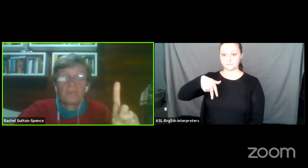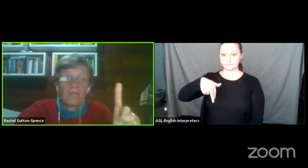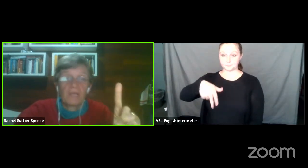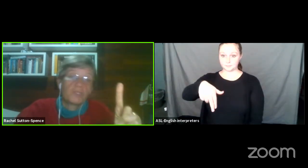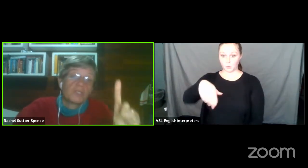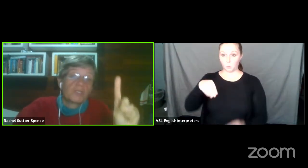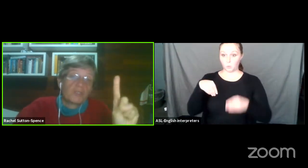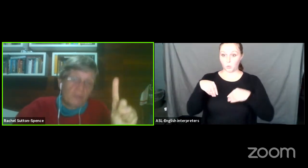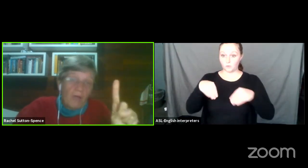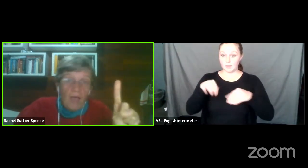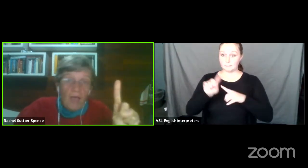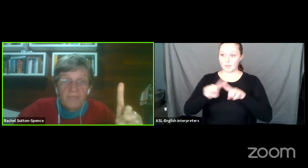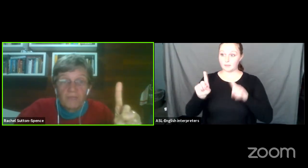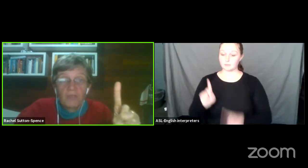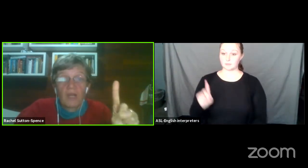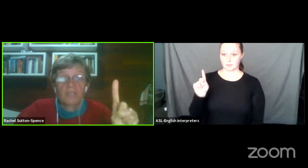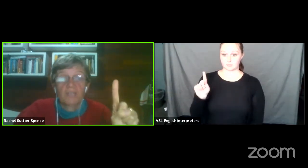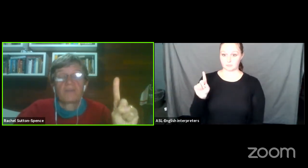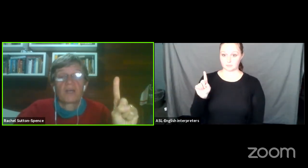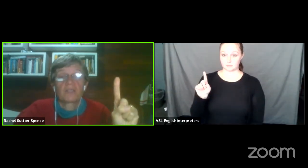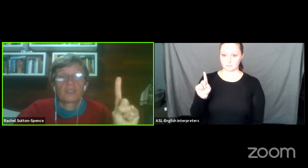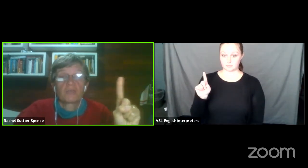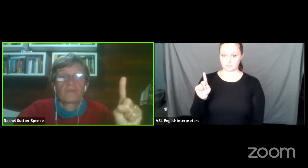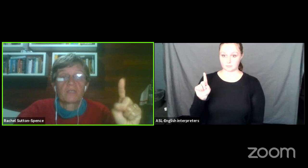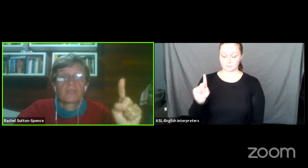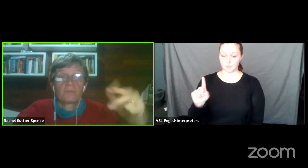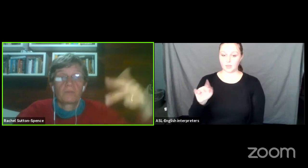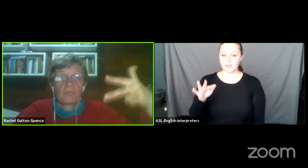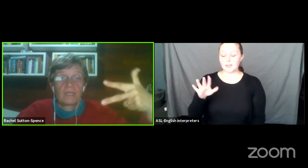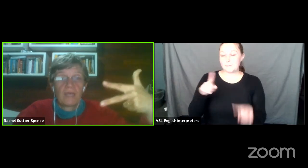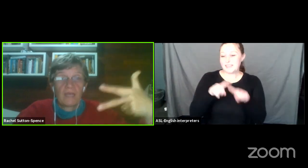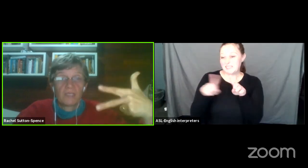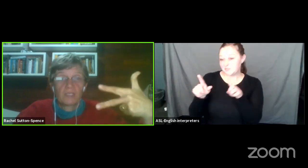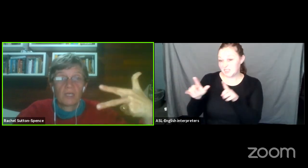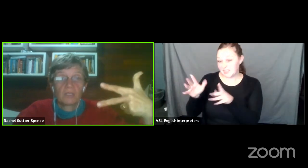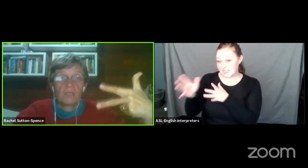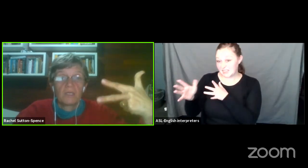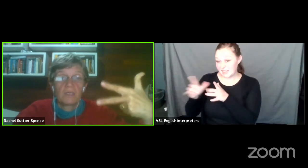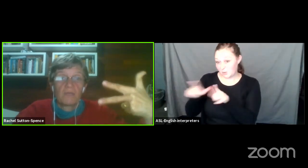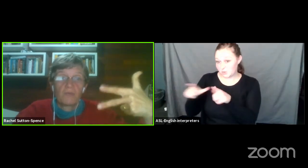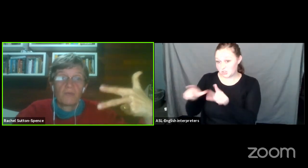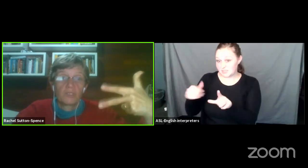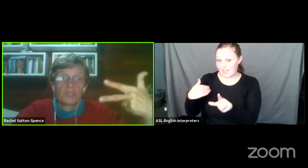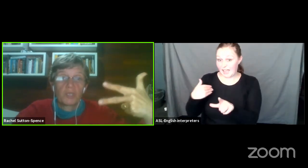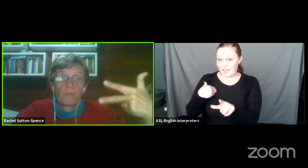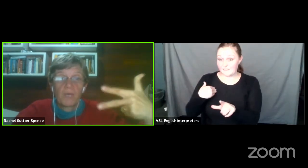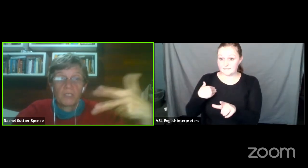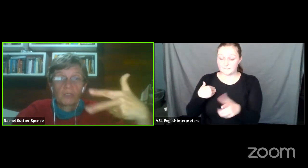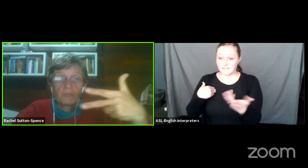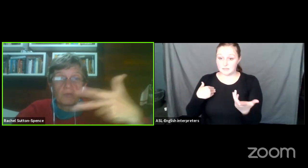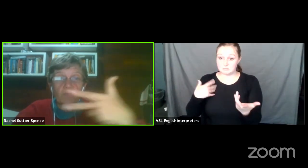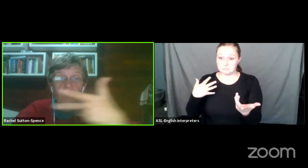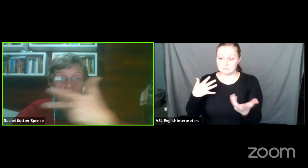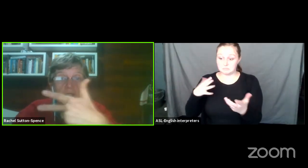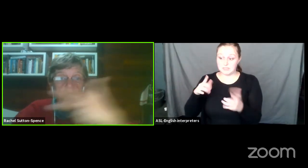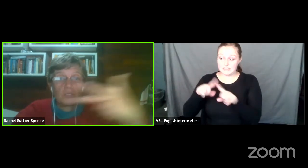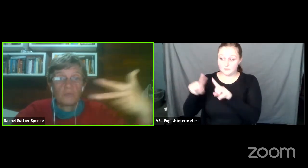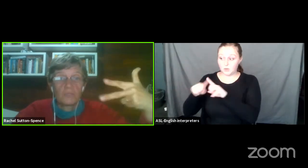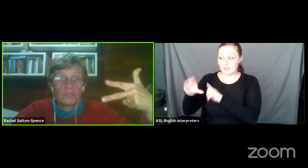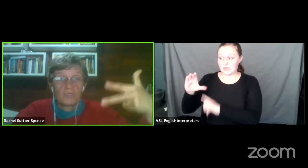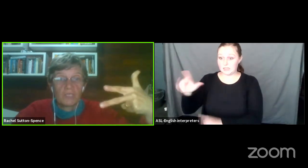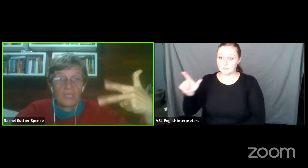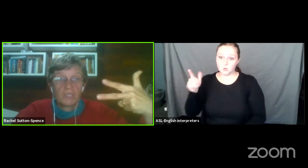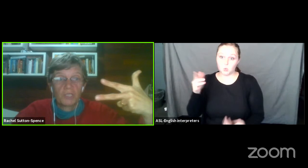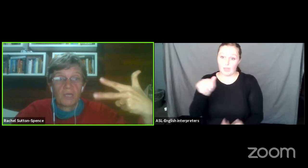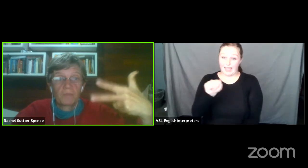But different languages have different classifiers. So for example, in ASL, if you wanted to show a bicycle moving, you